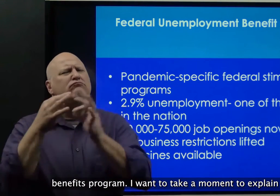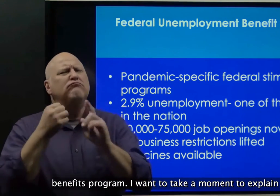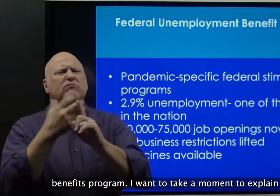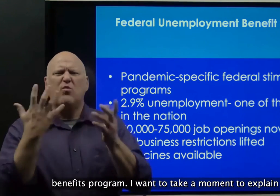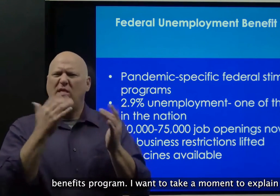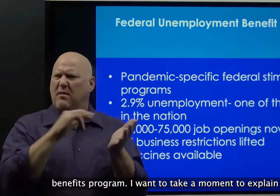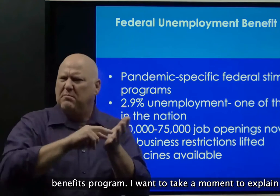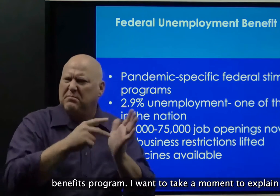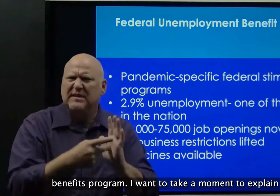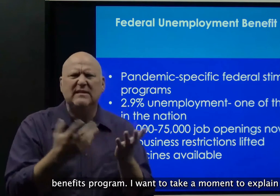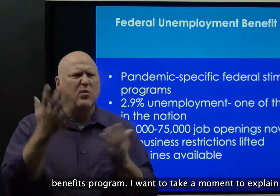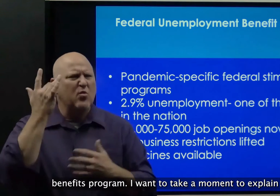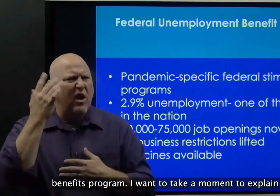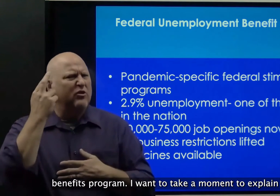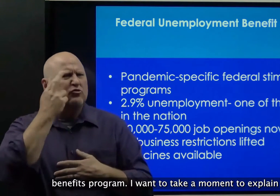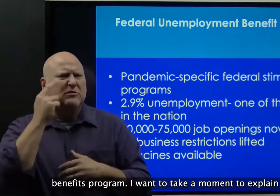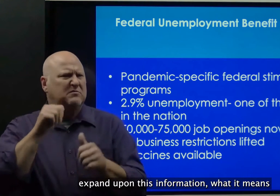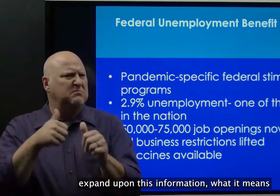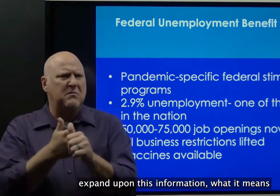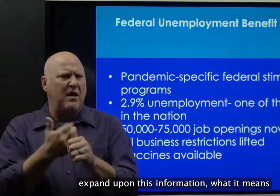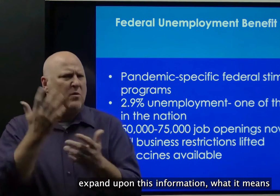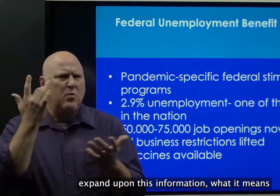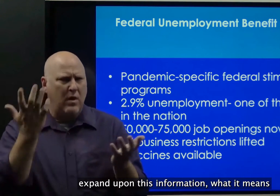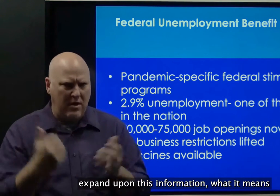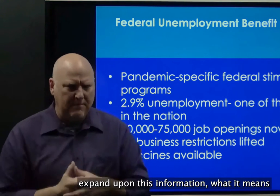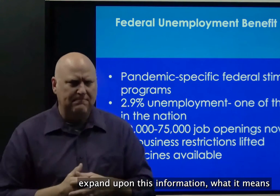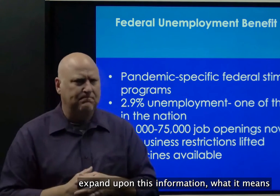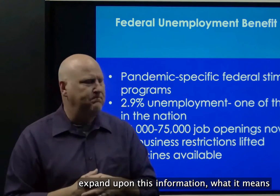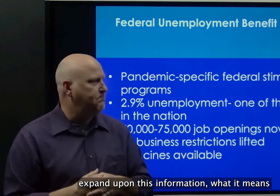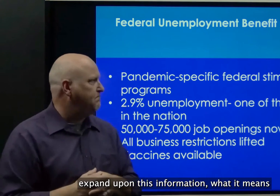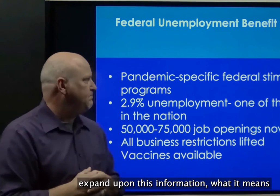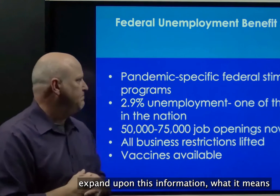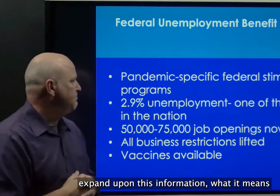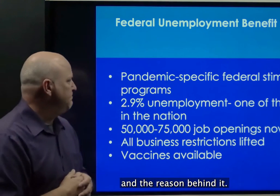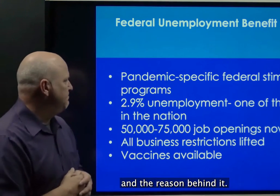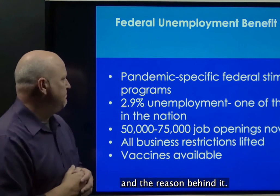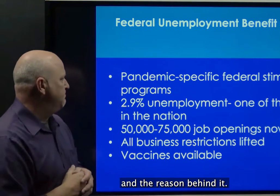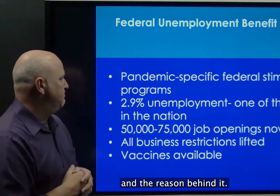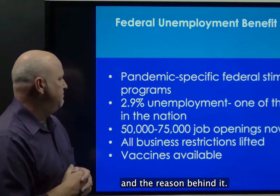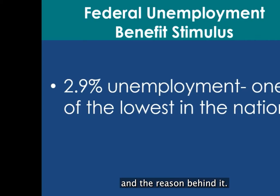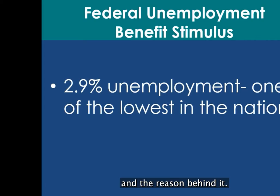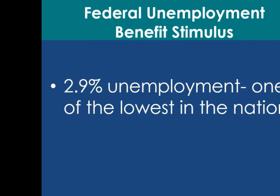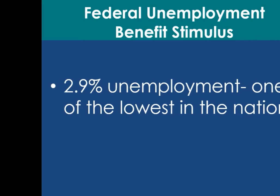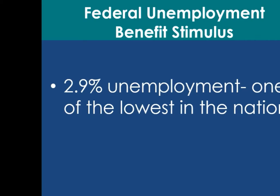I want to take a moment to explain and expand upon this information, what it means and the reason behind it.